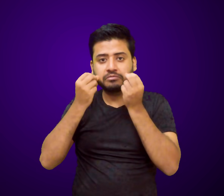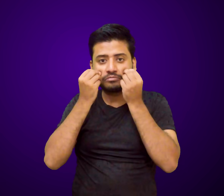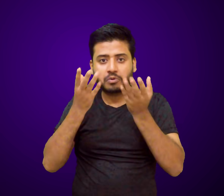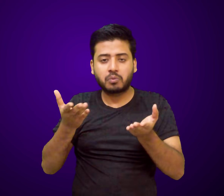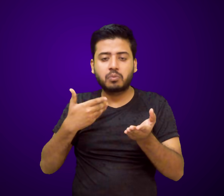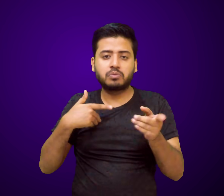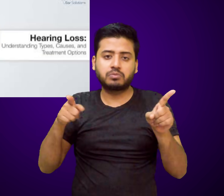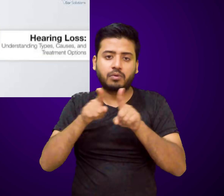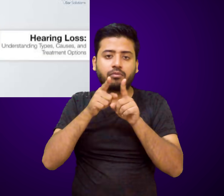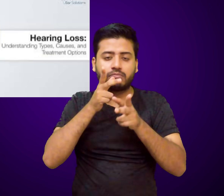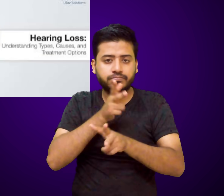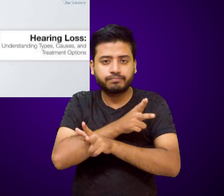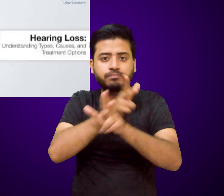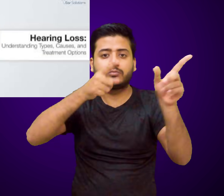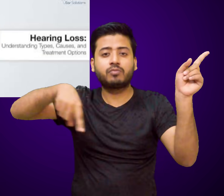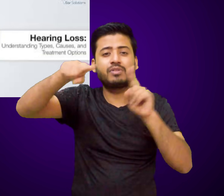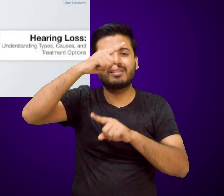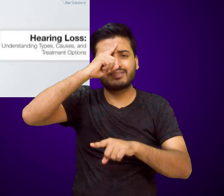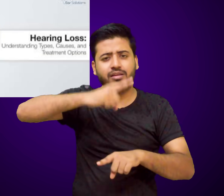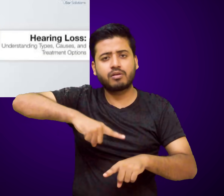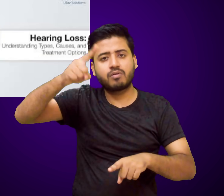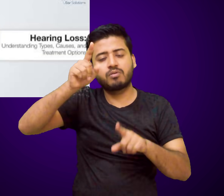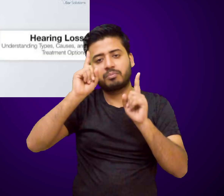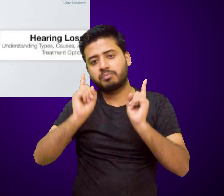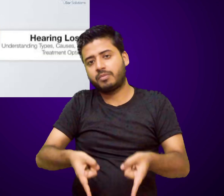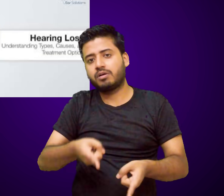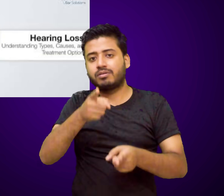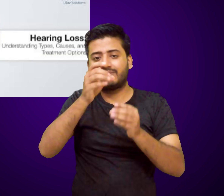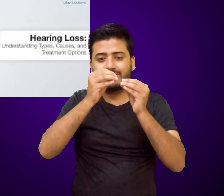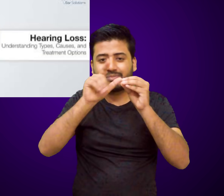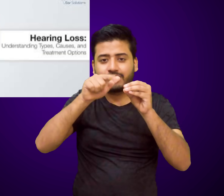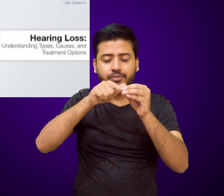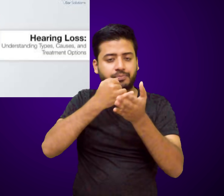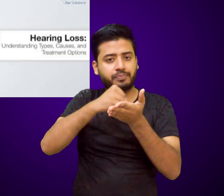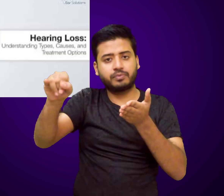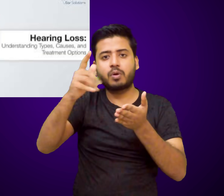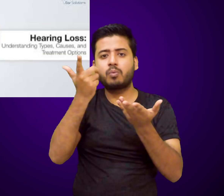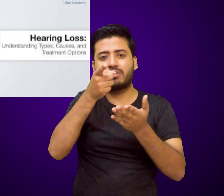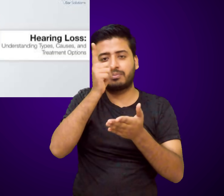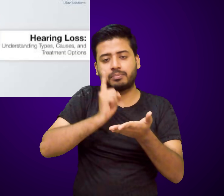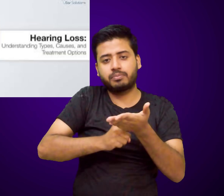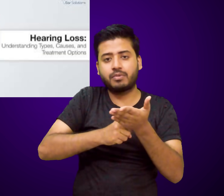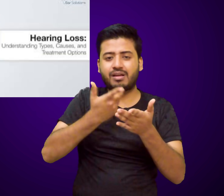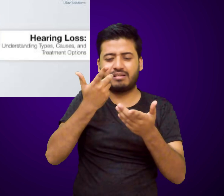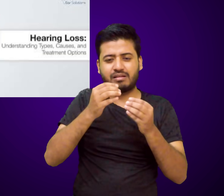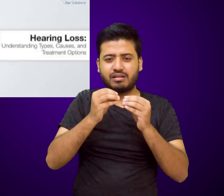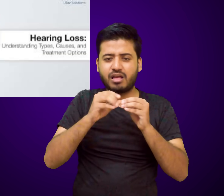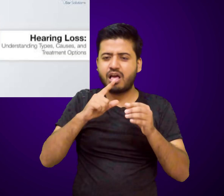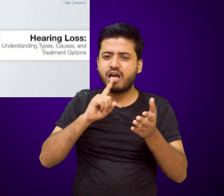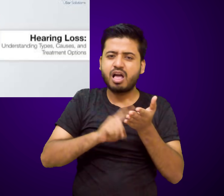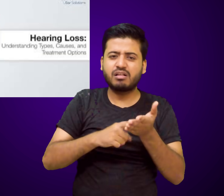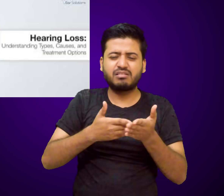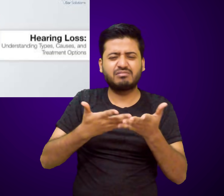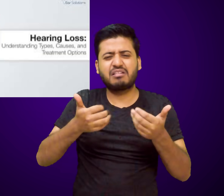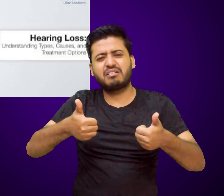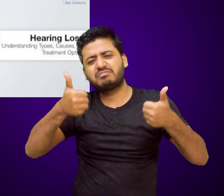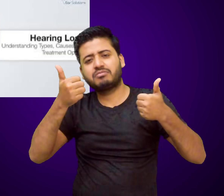are not included. One concession at a time. A passenger cannot avail of more than one type of concession at the same